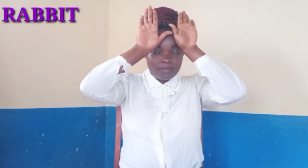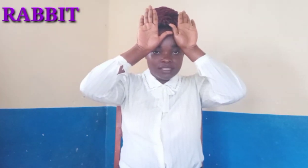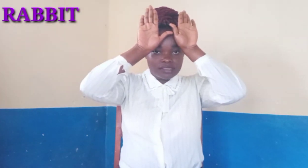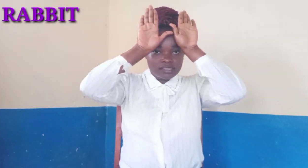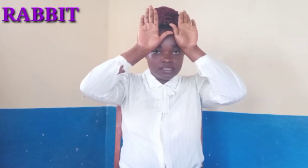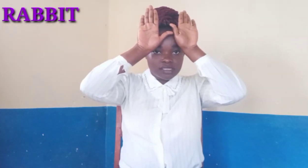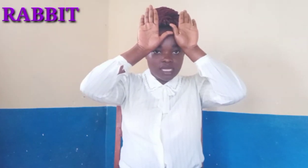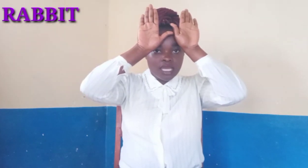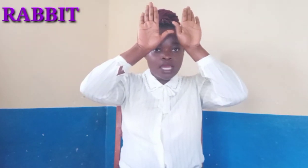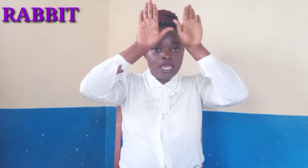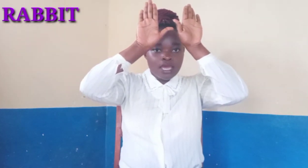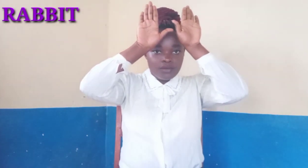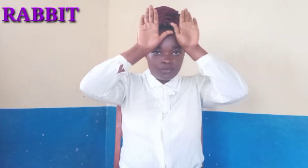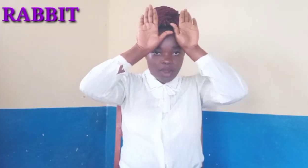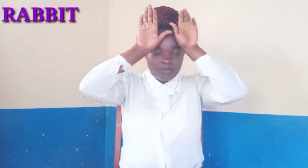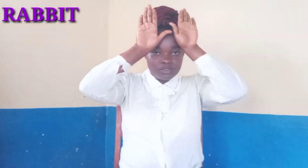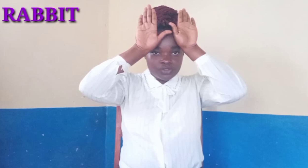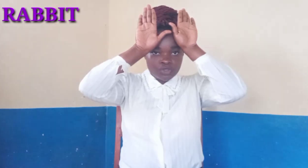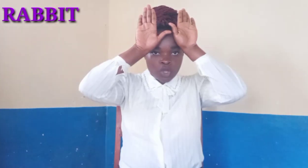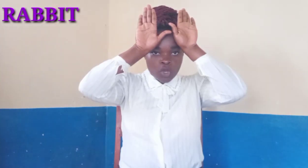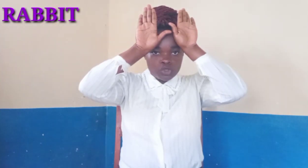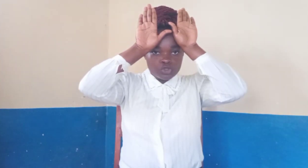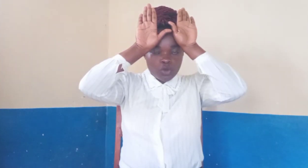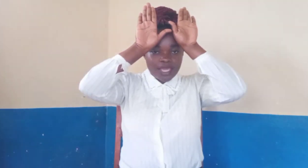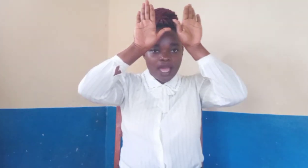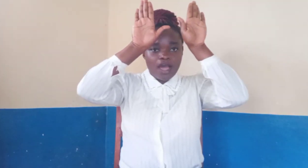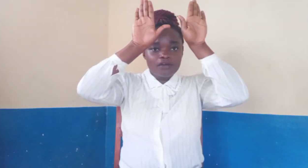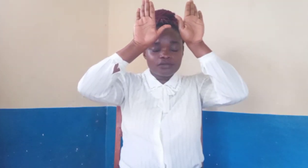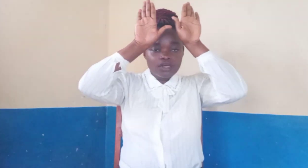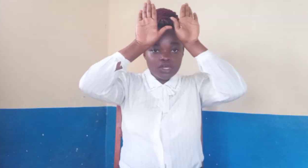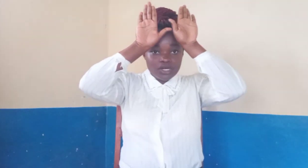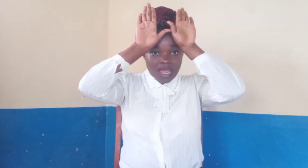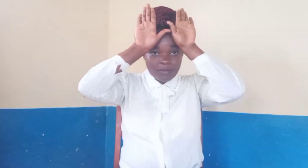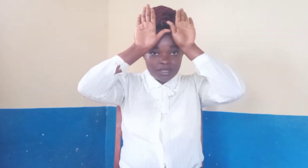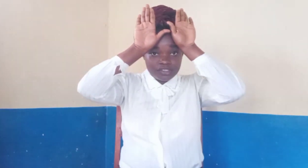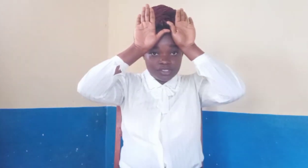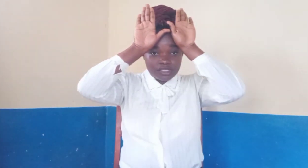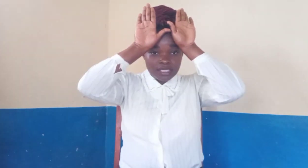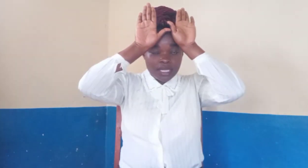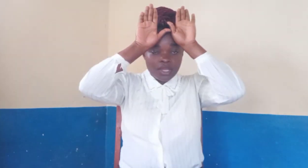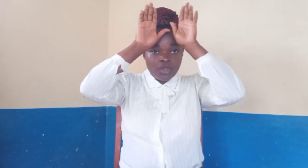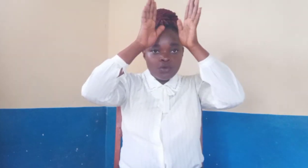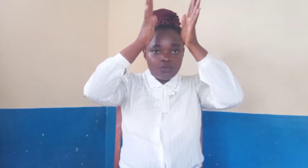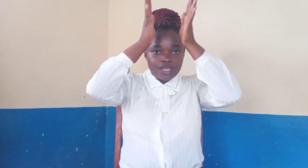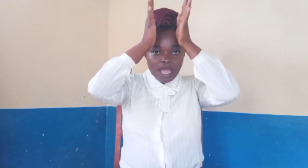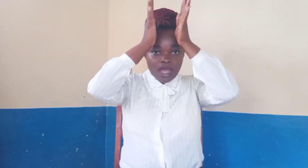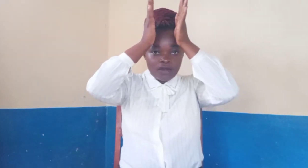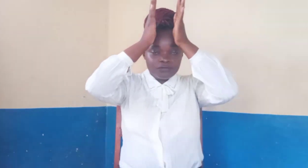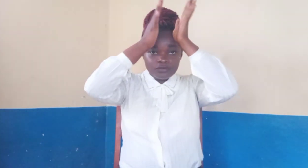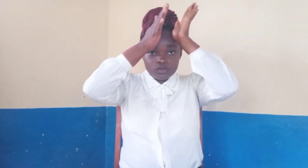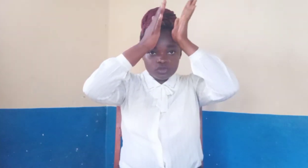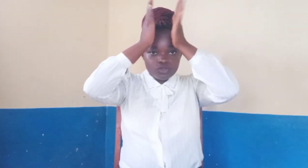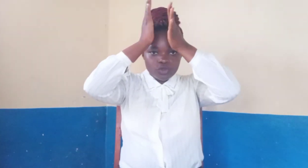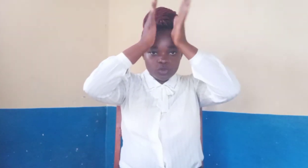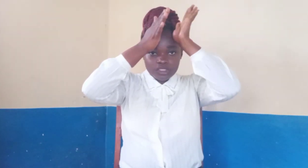Rabbit, rabbit. So we have rabbit, we have